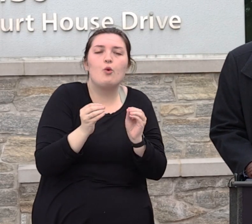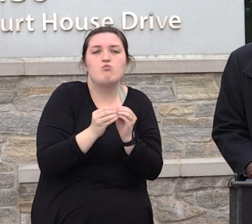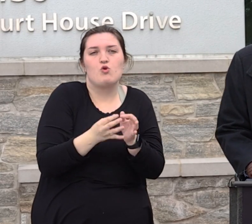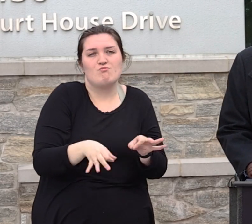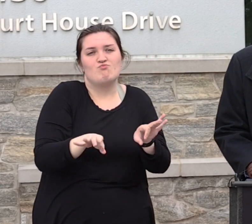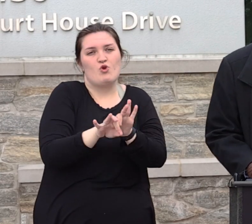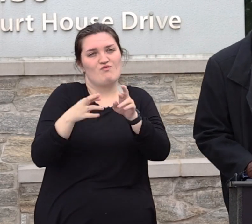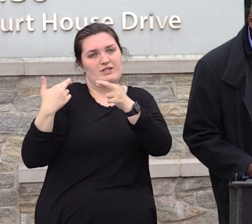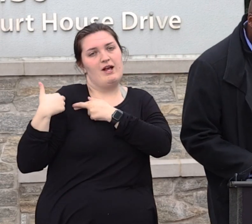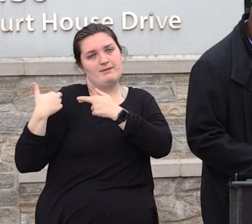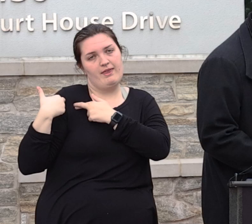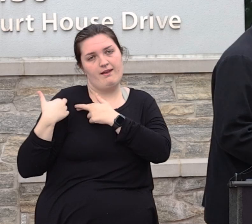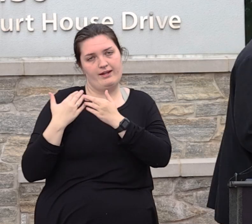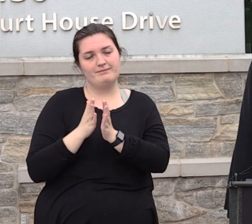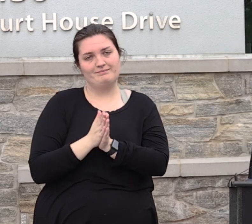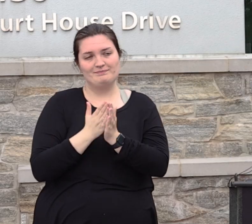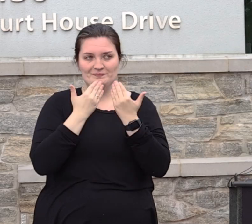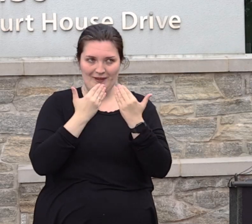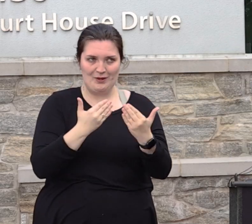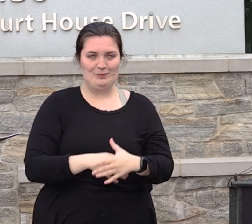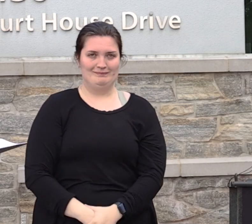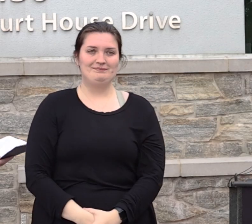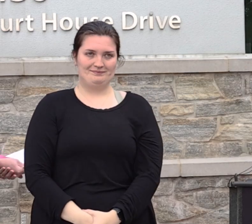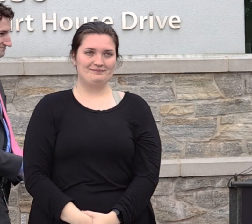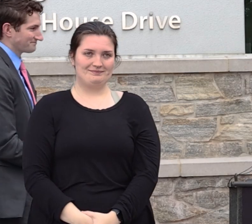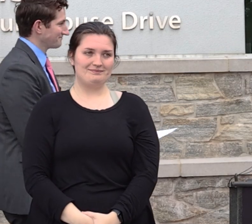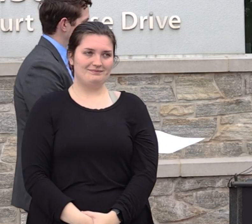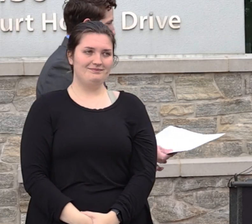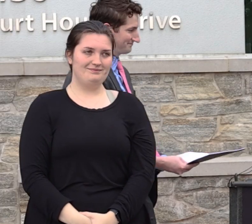than that. Thank you.